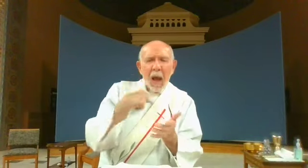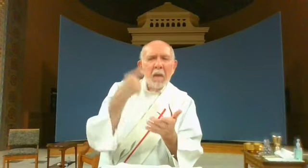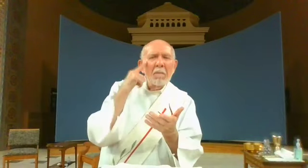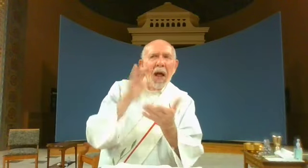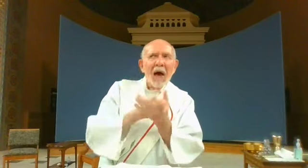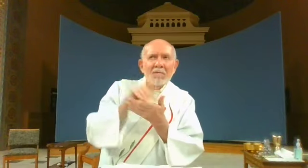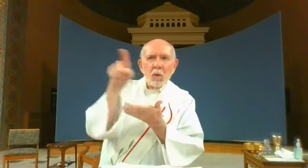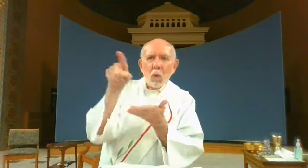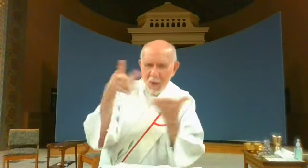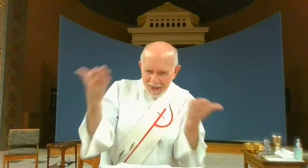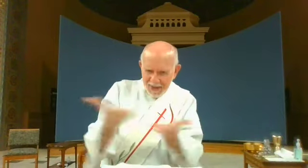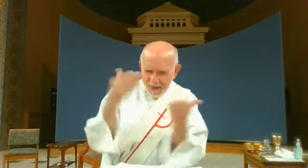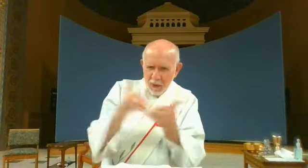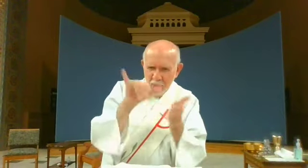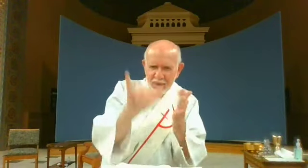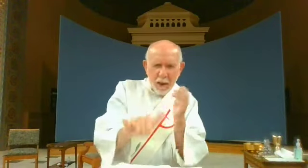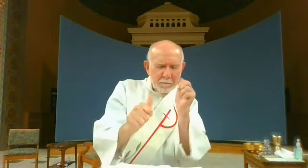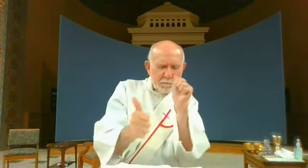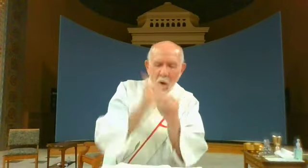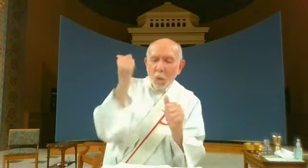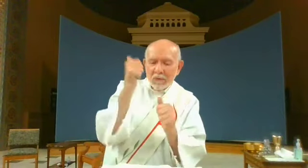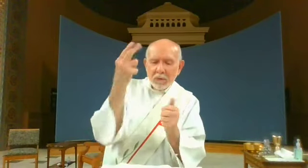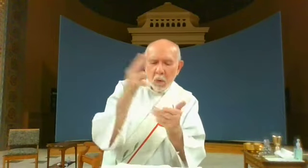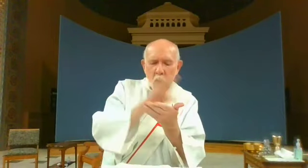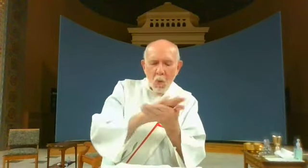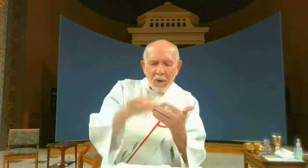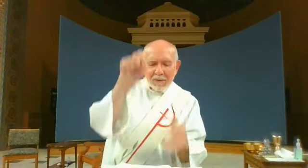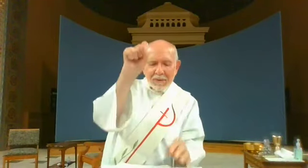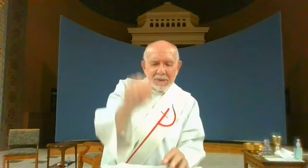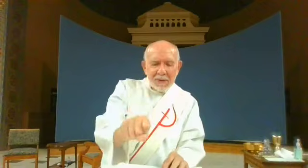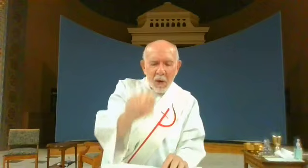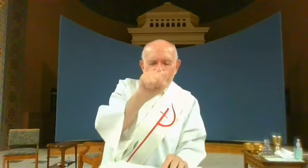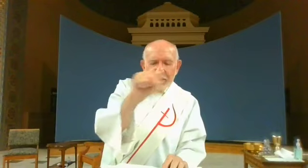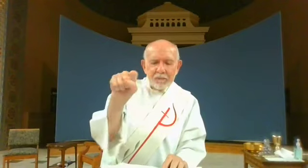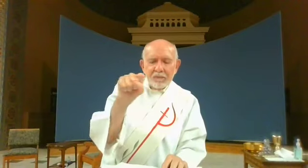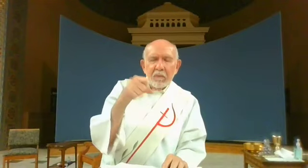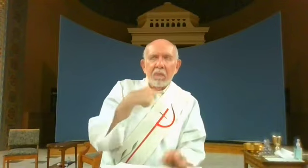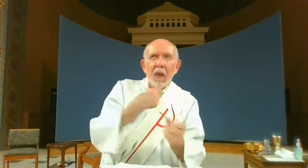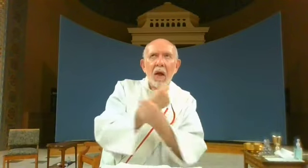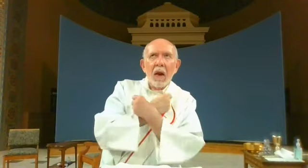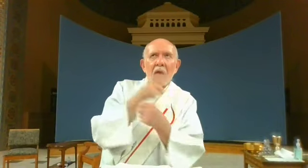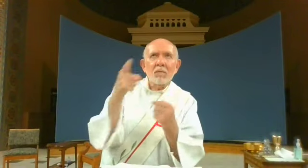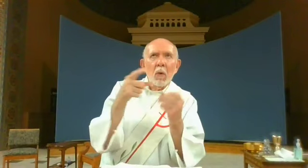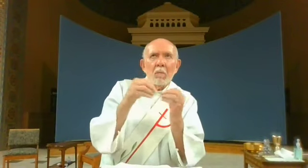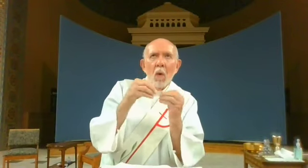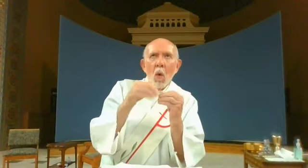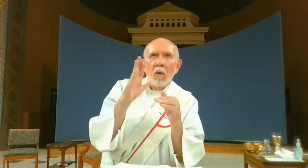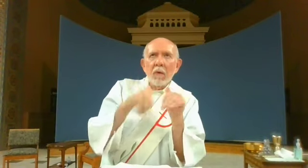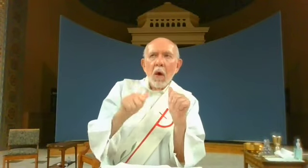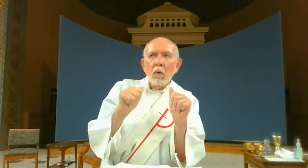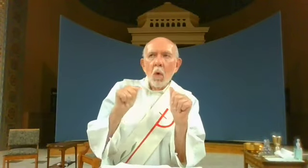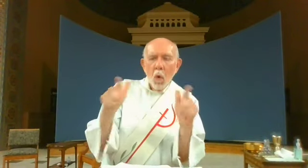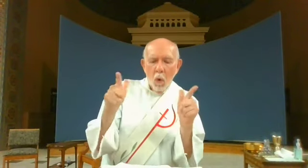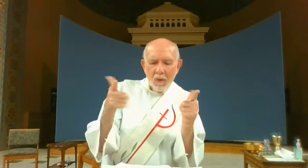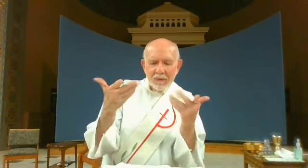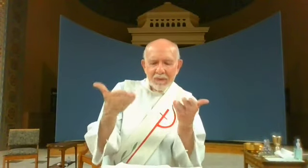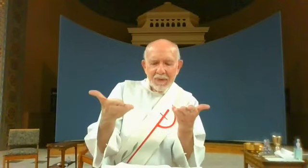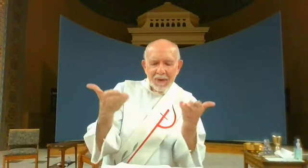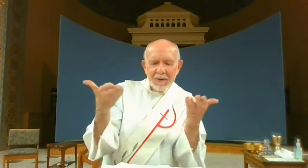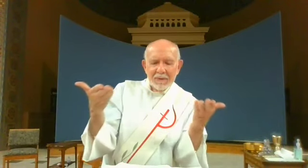Jesus, I believe you are present in the most holy sacrament. I love you above all things,